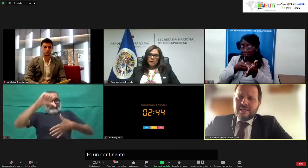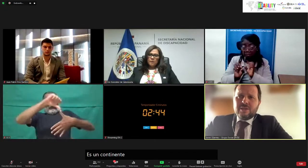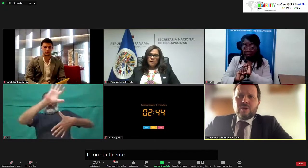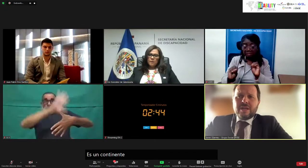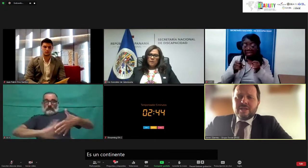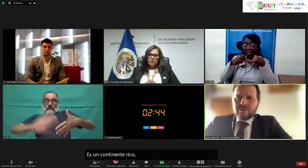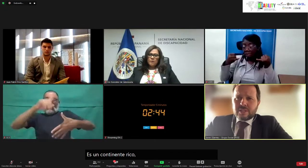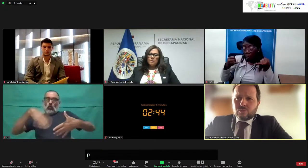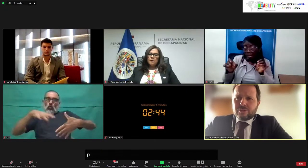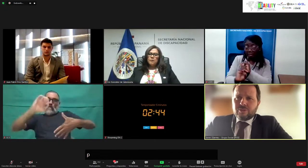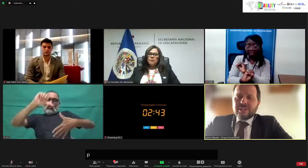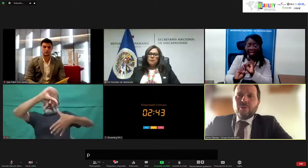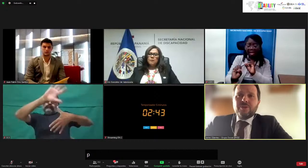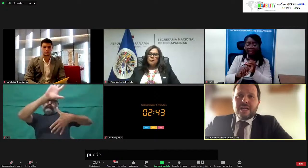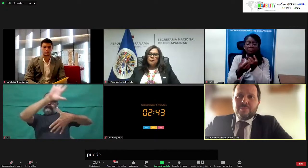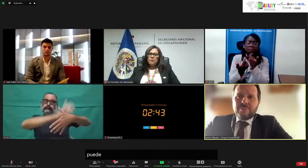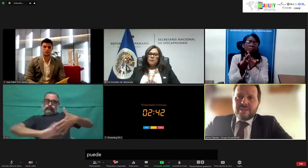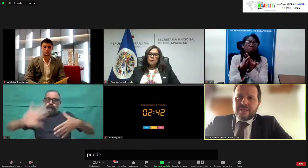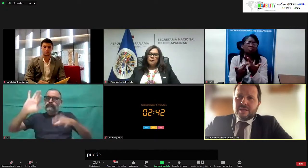freely without